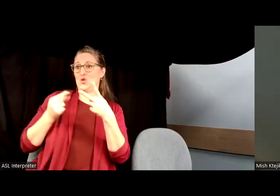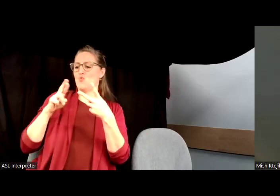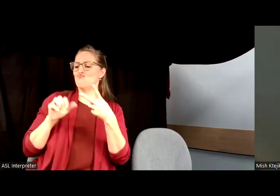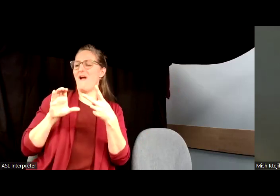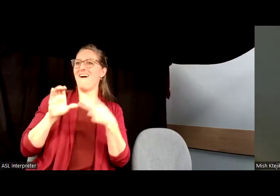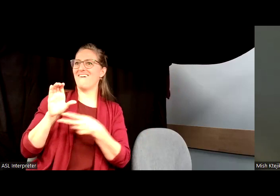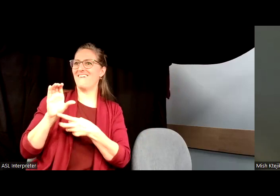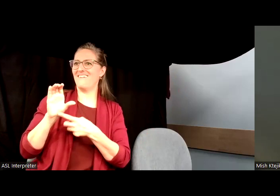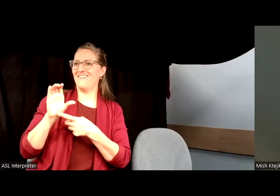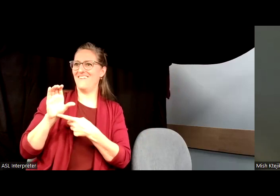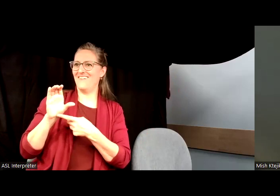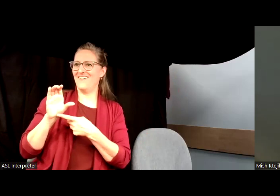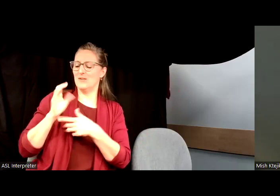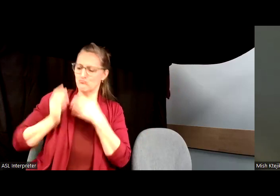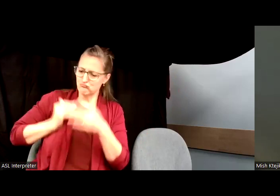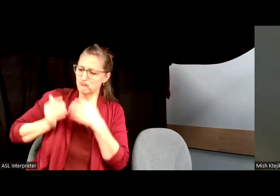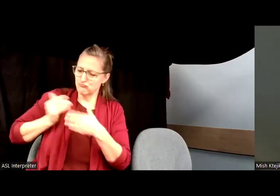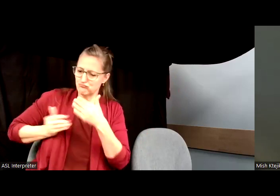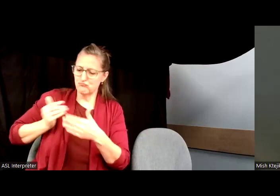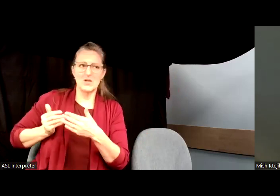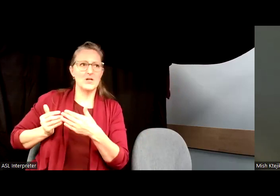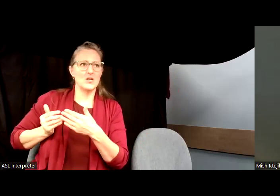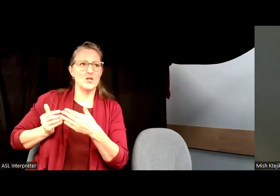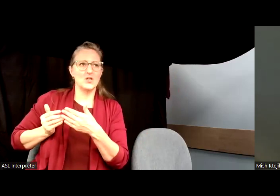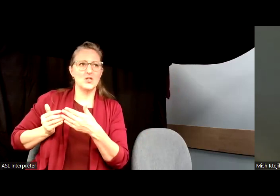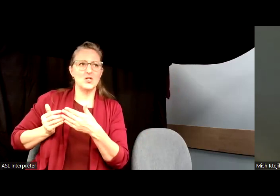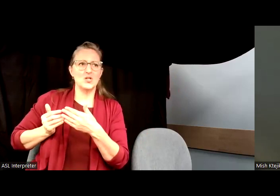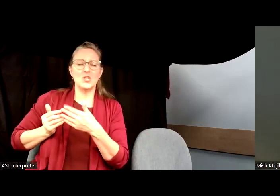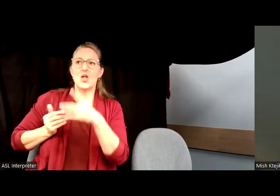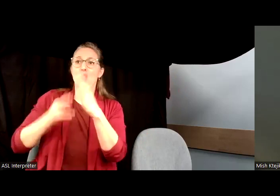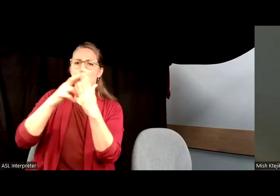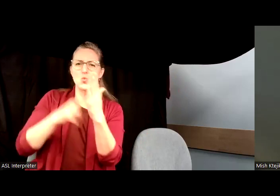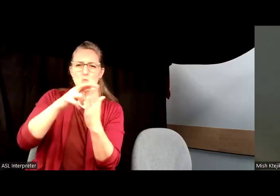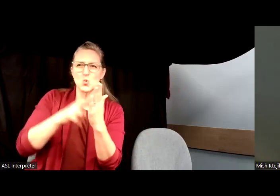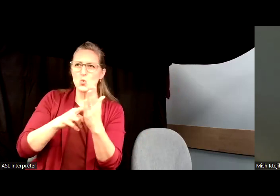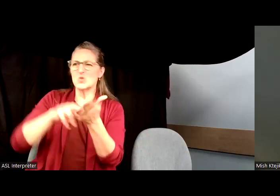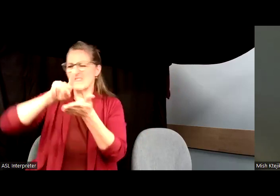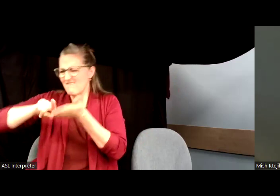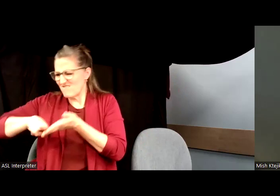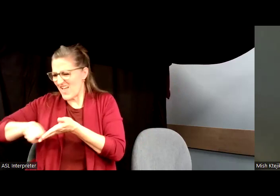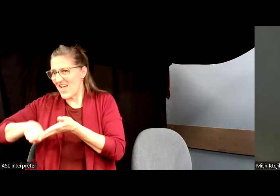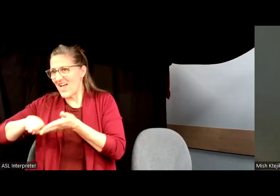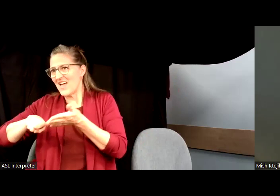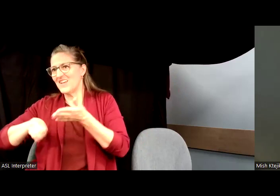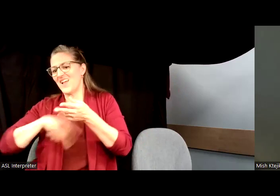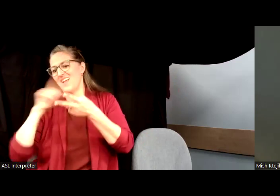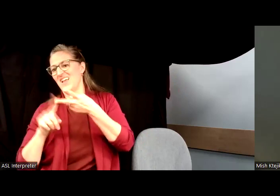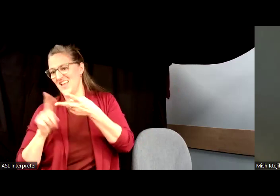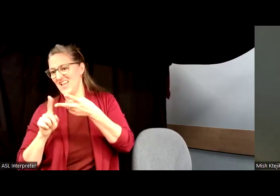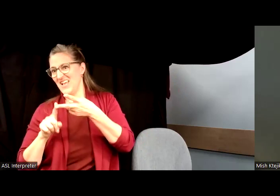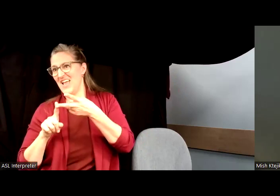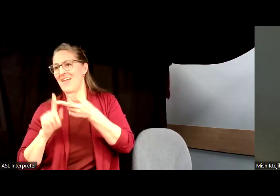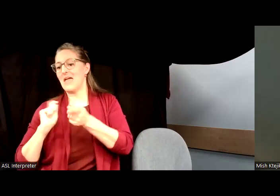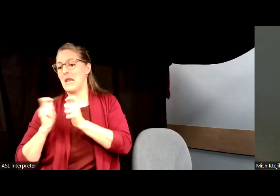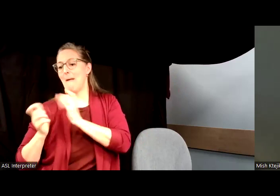that you can then see what those rules are going to be vetted and looked at, and then you amend